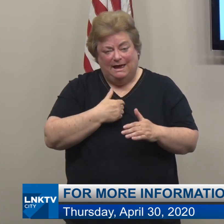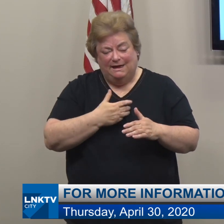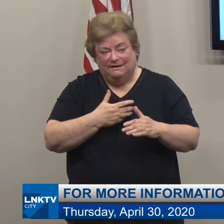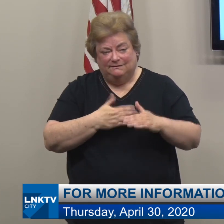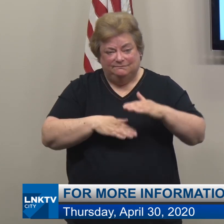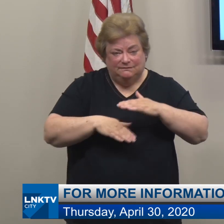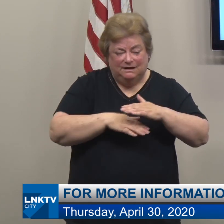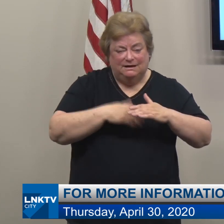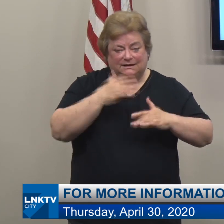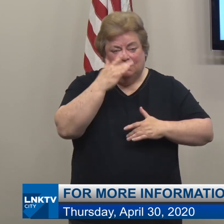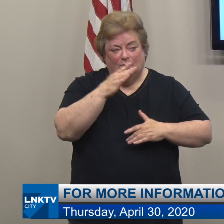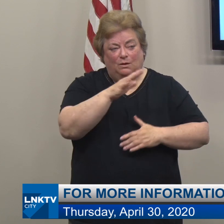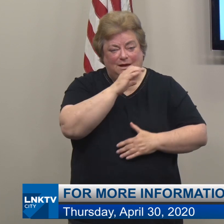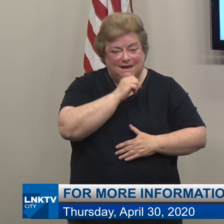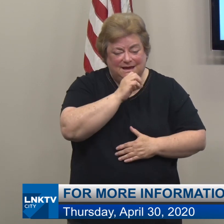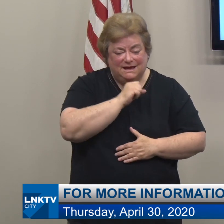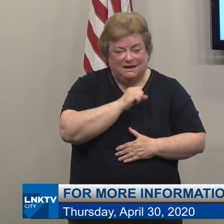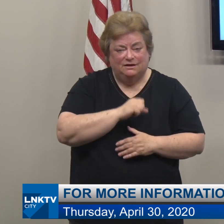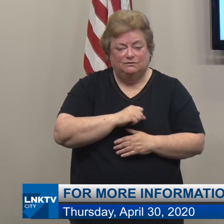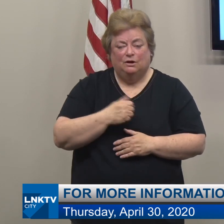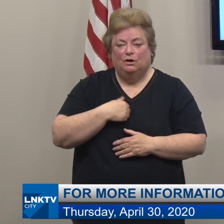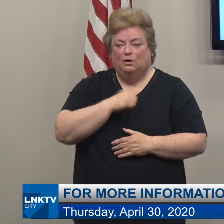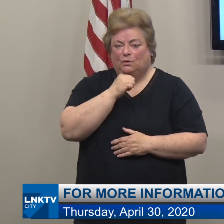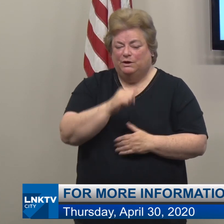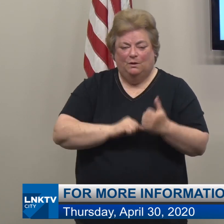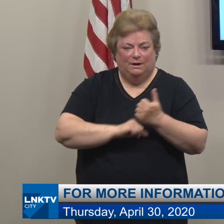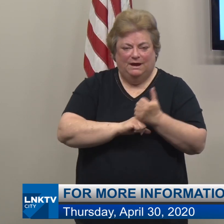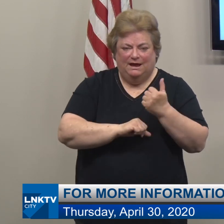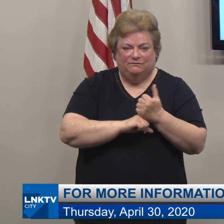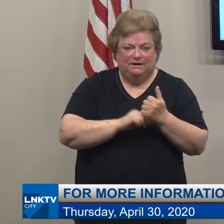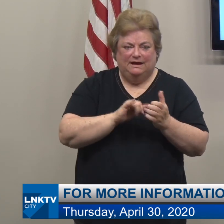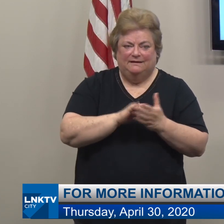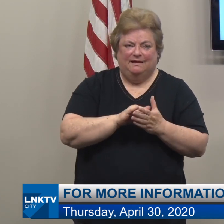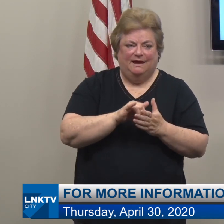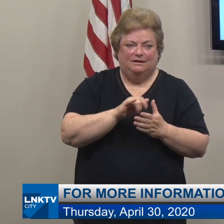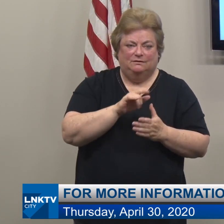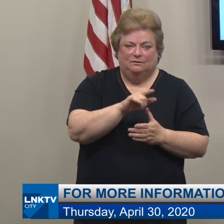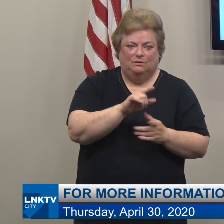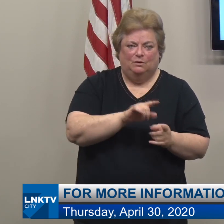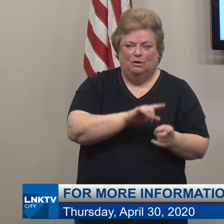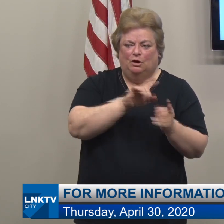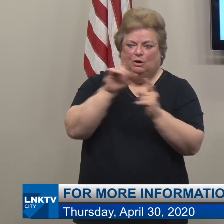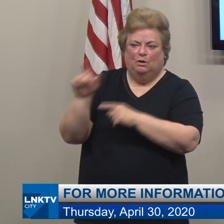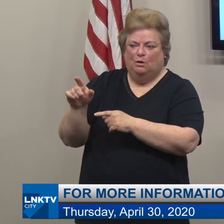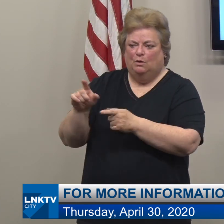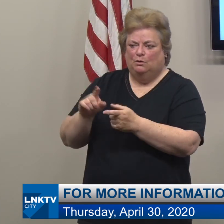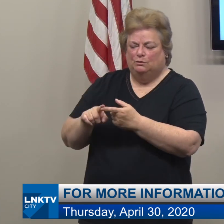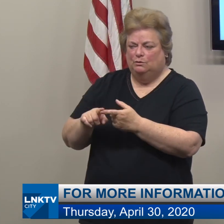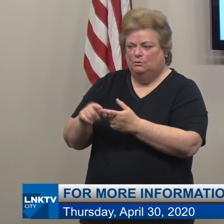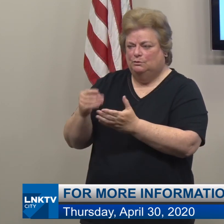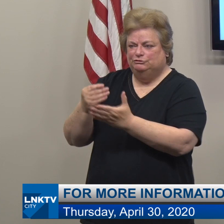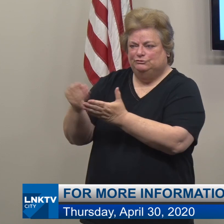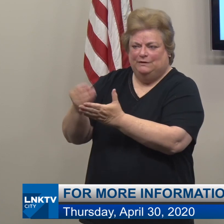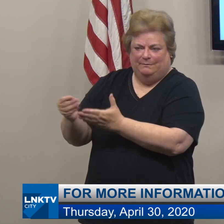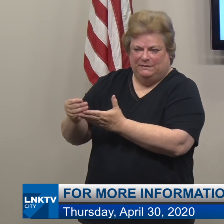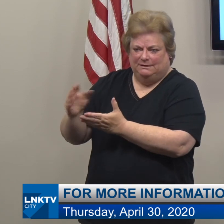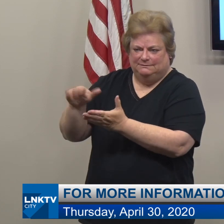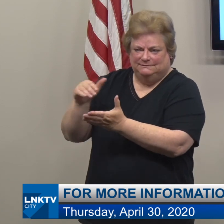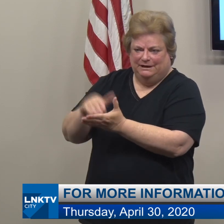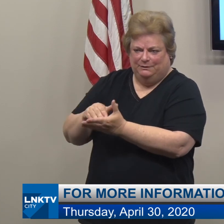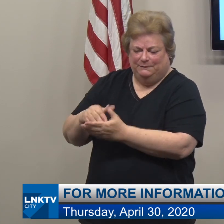age, we certainly don't advocate that they go to a center for shopping.